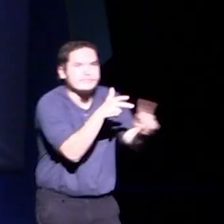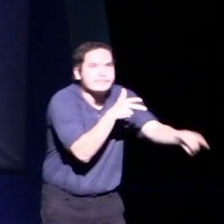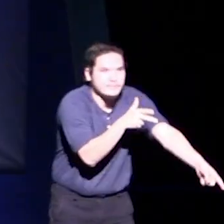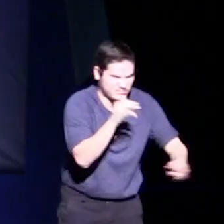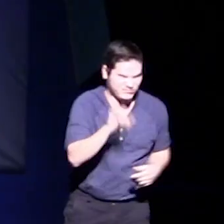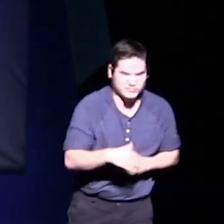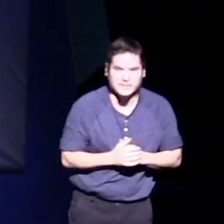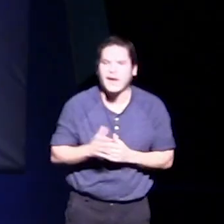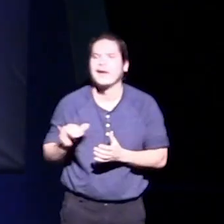didn't have a license.